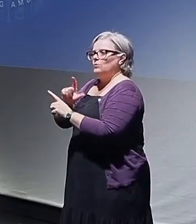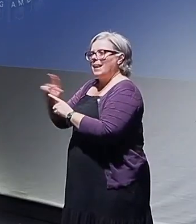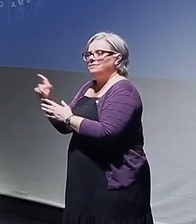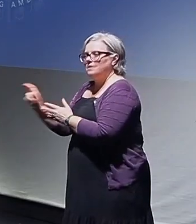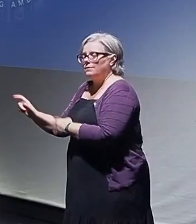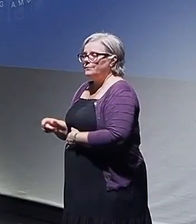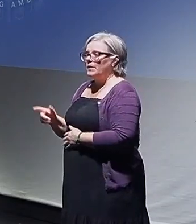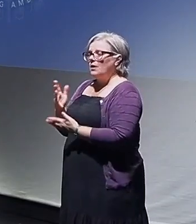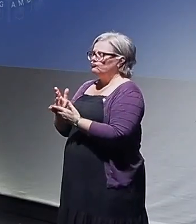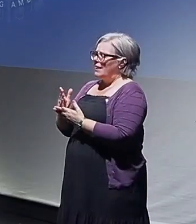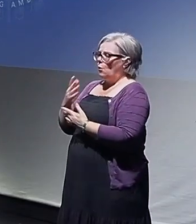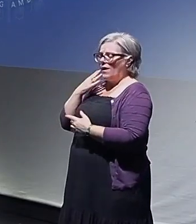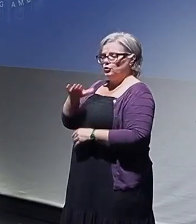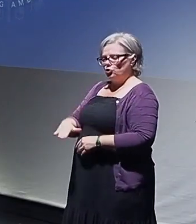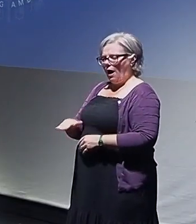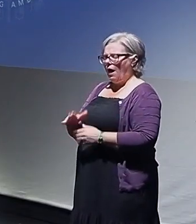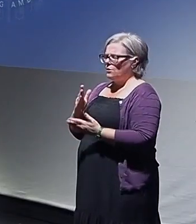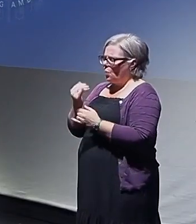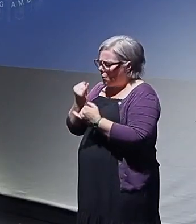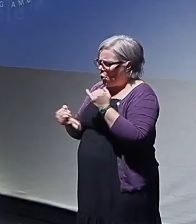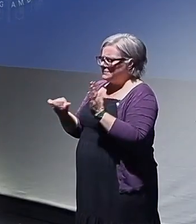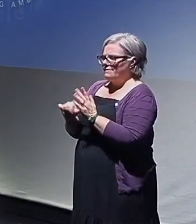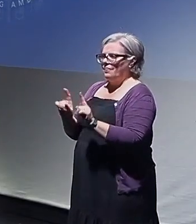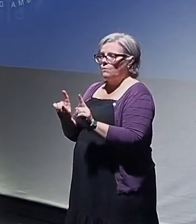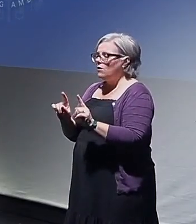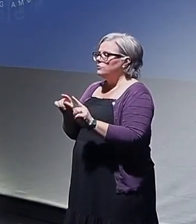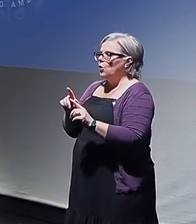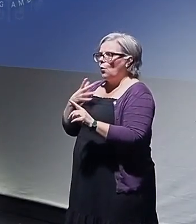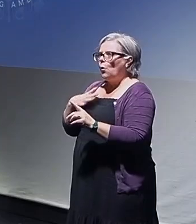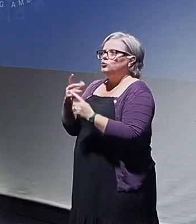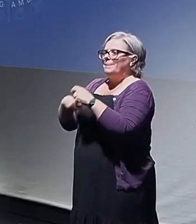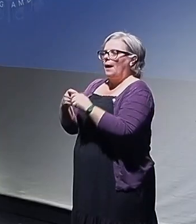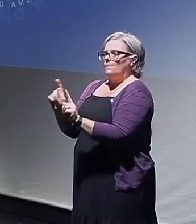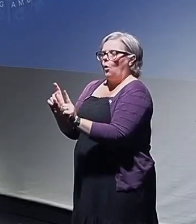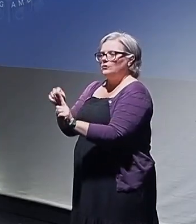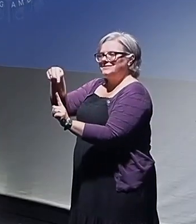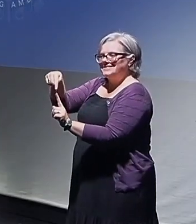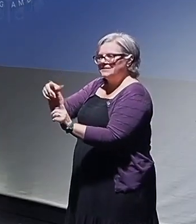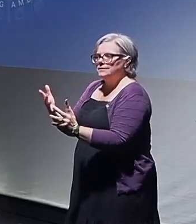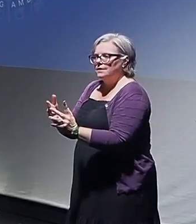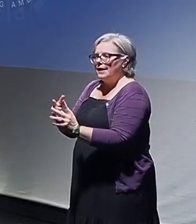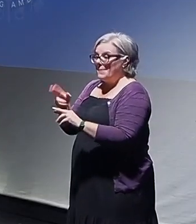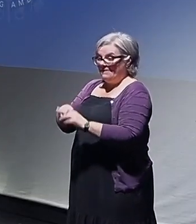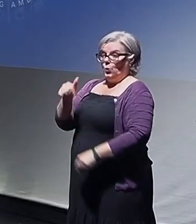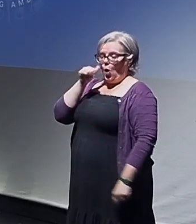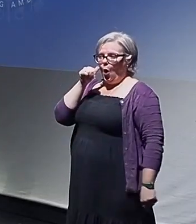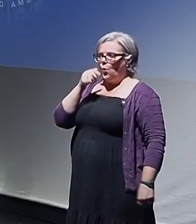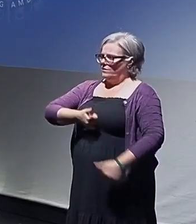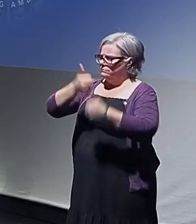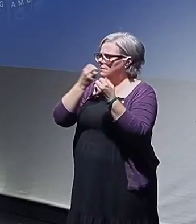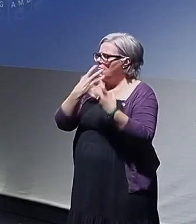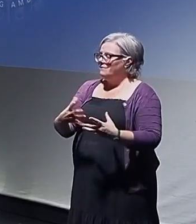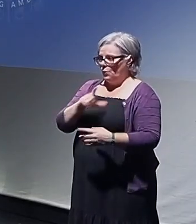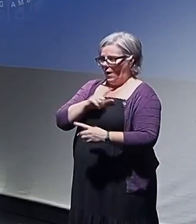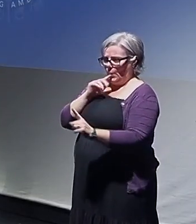kid is to know what you want to do. If you know what you want to do, then you're great, because you go, okay, that's what